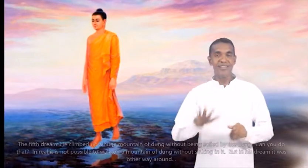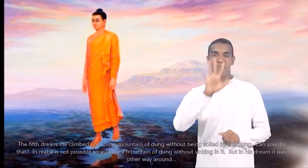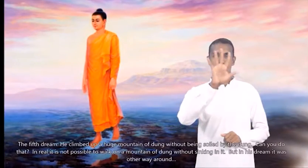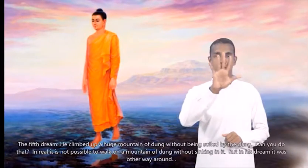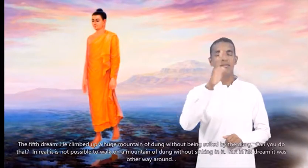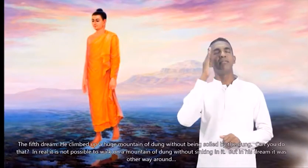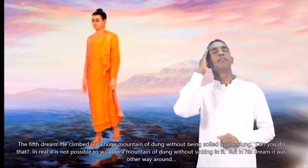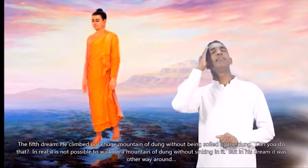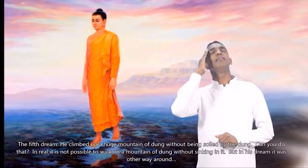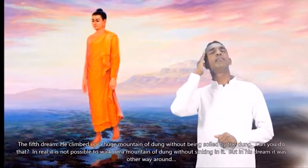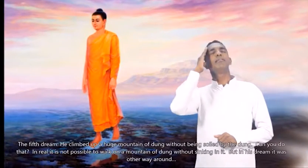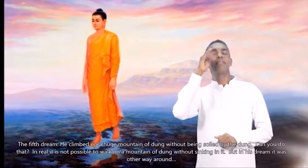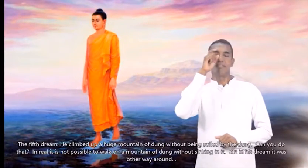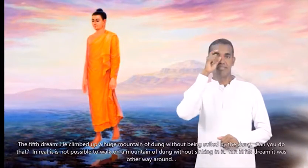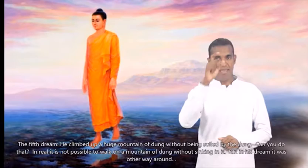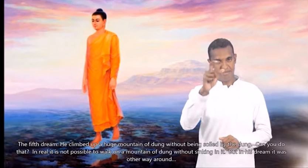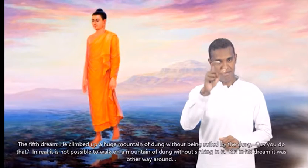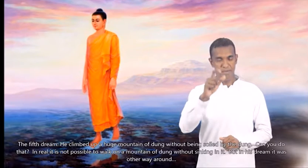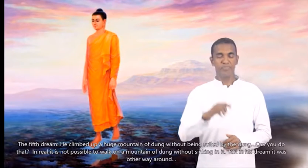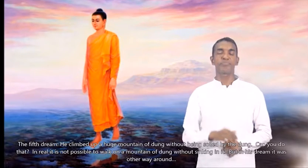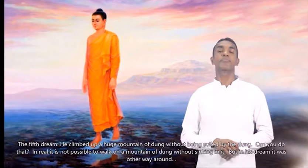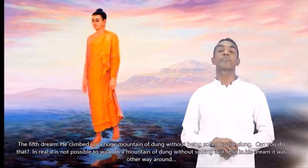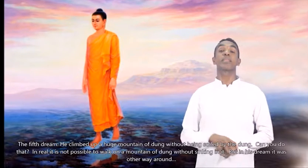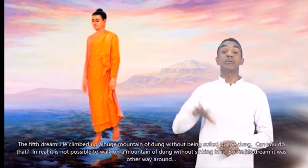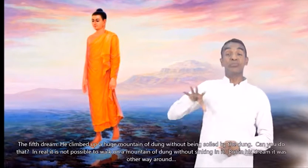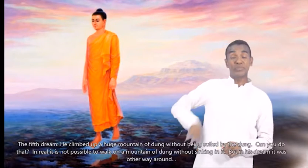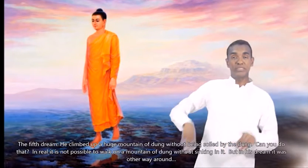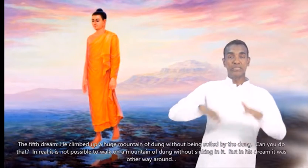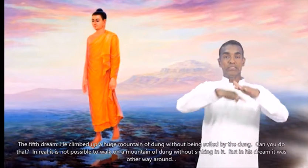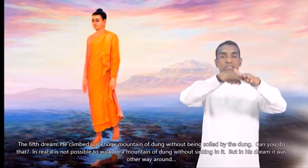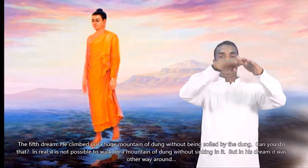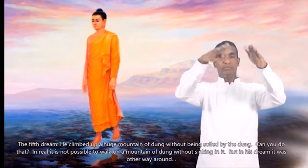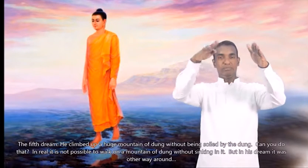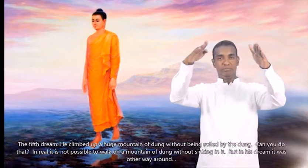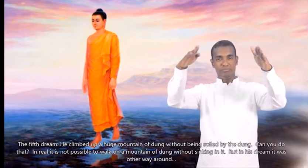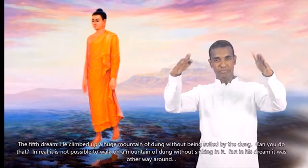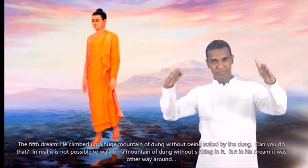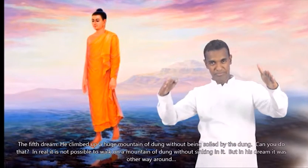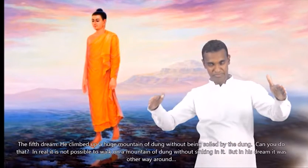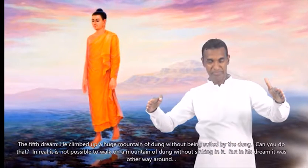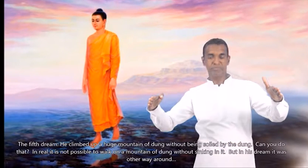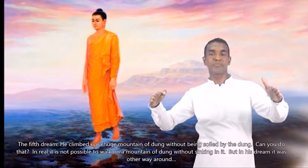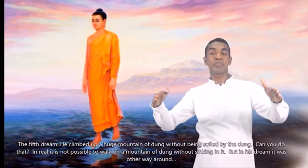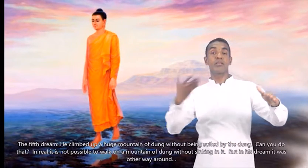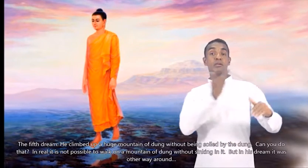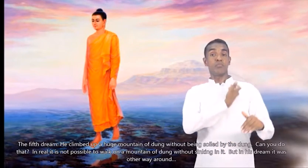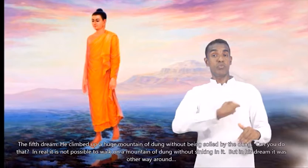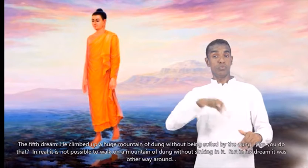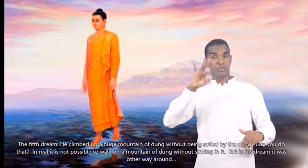The fifth dream was he climbed up a huge mountain of dung without being soiled by the dung. Can you do